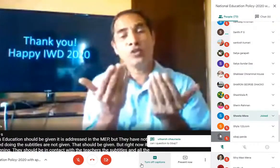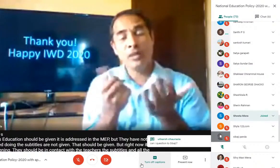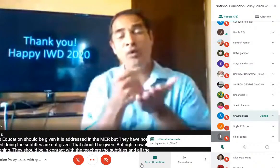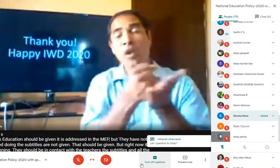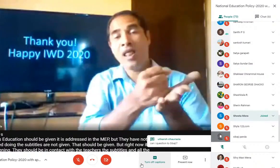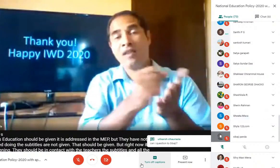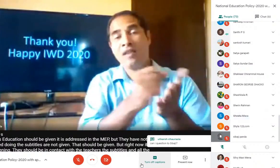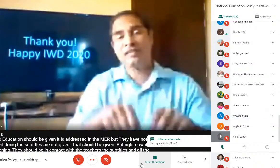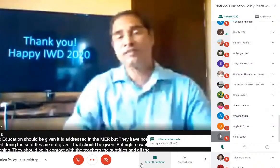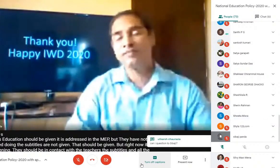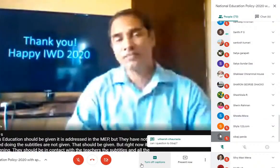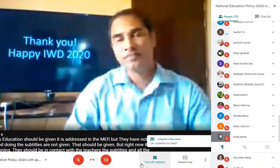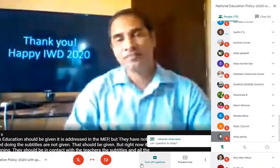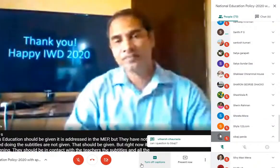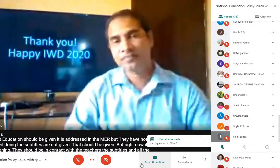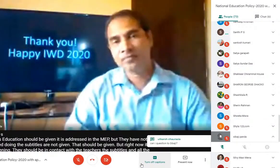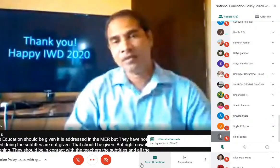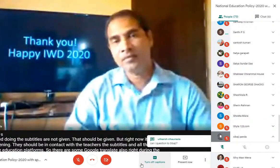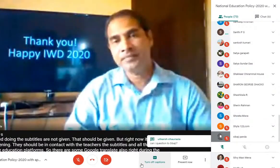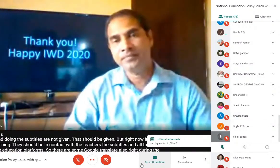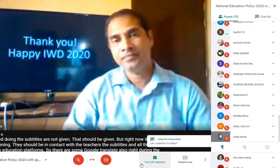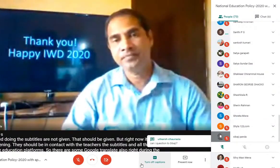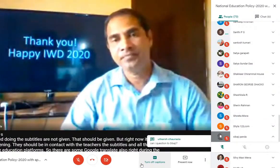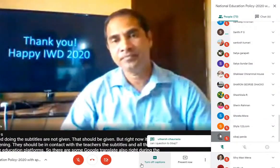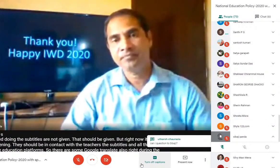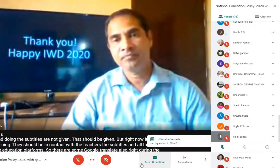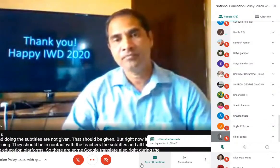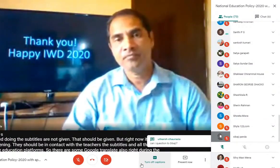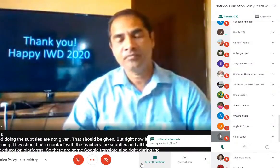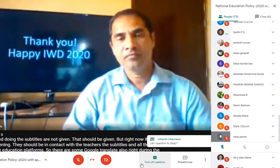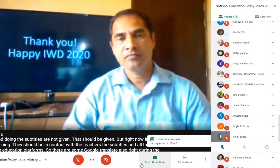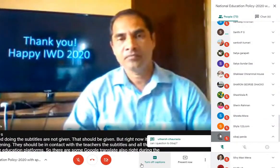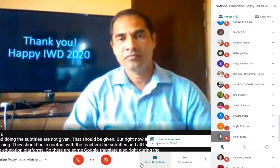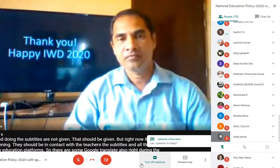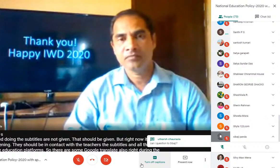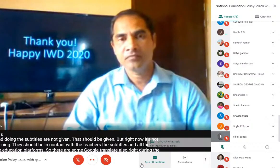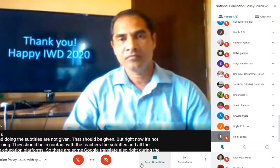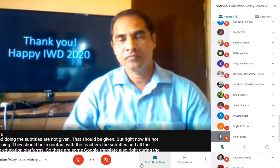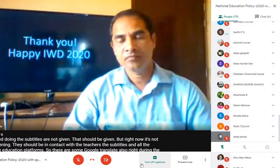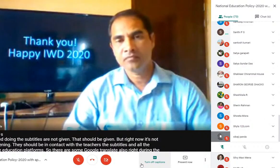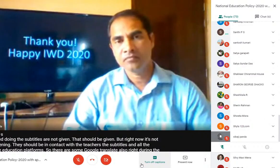So they are not following the rules. That's the thing.